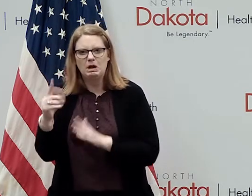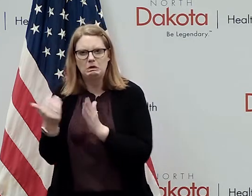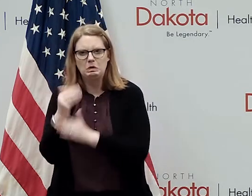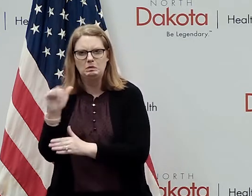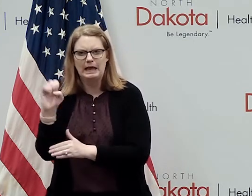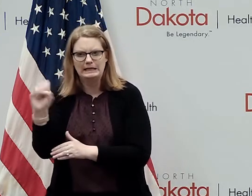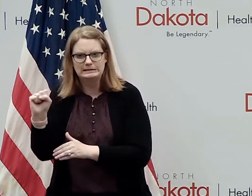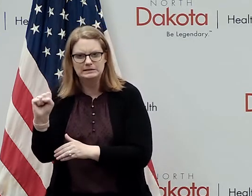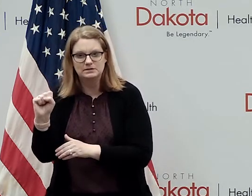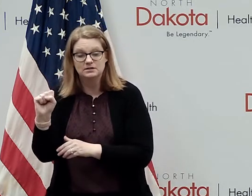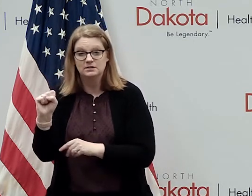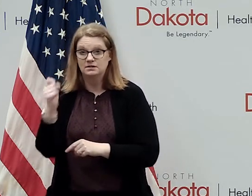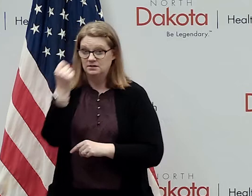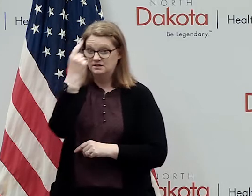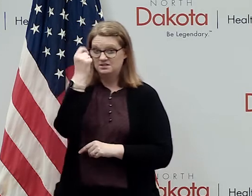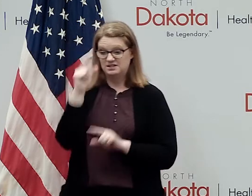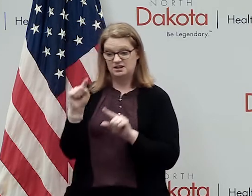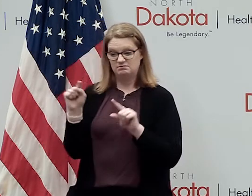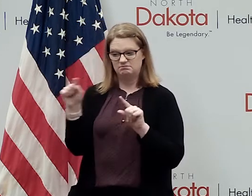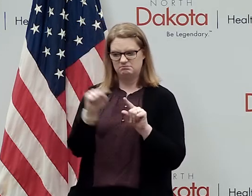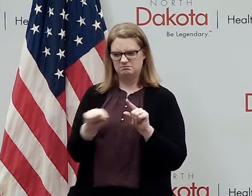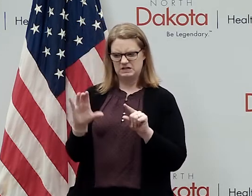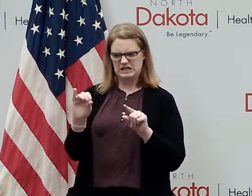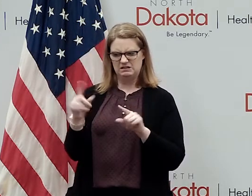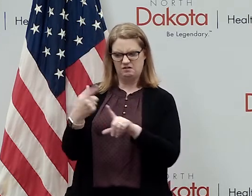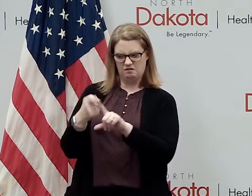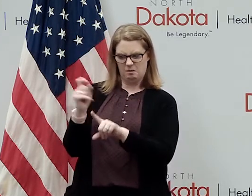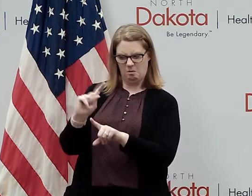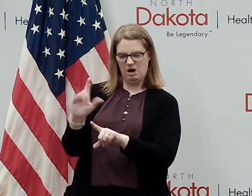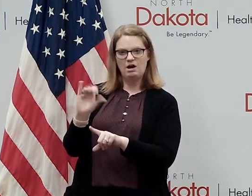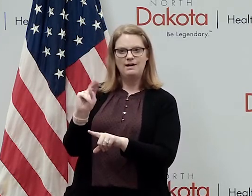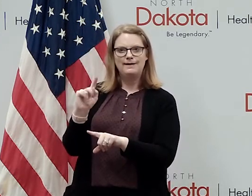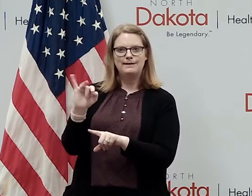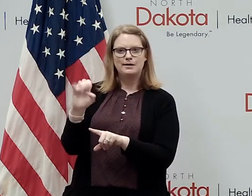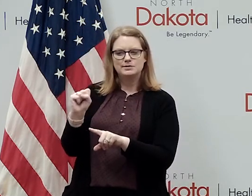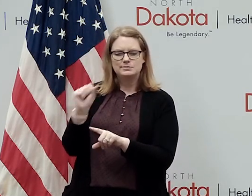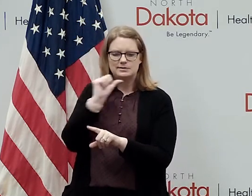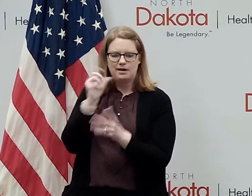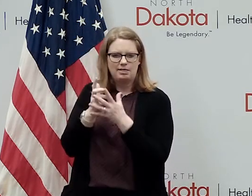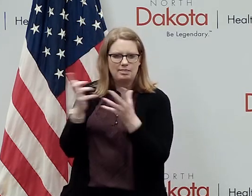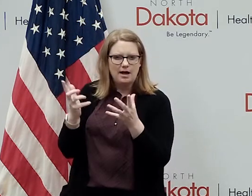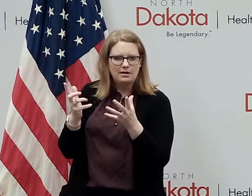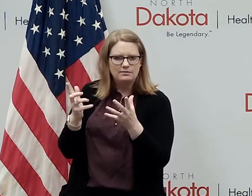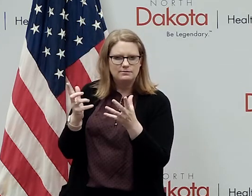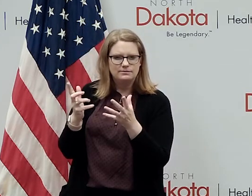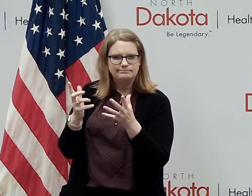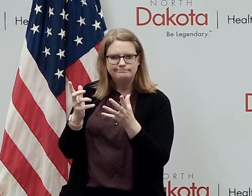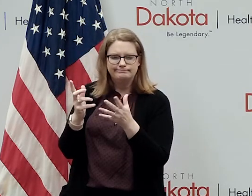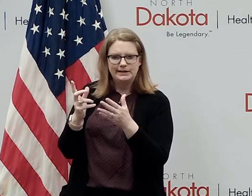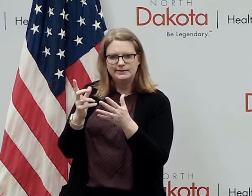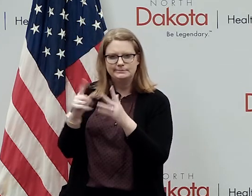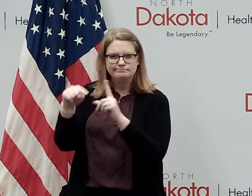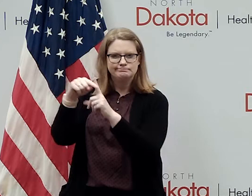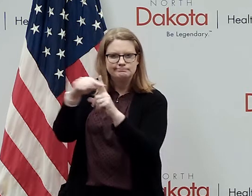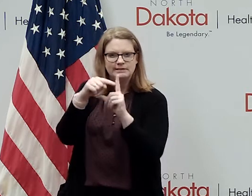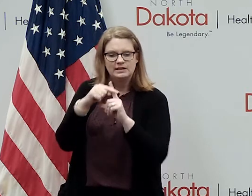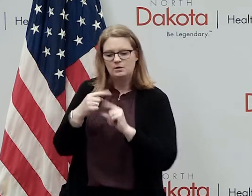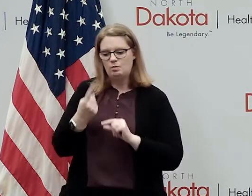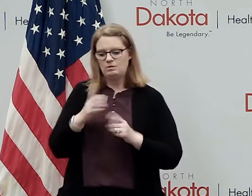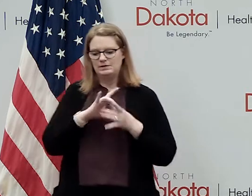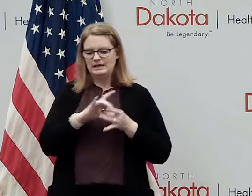in counties that hadn't had much activity before. One of those was related to a Tyson food plant. The other was related